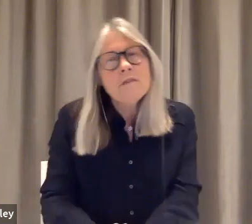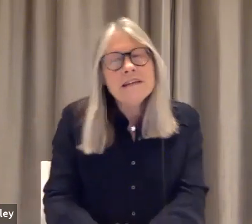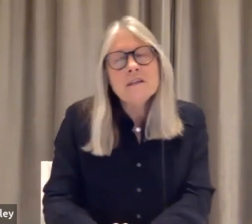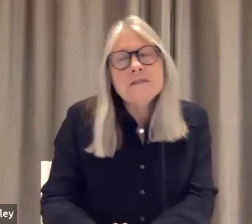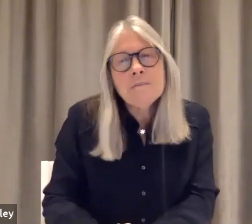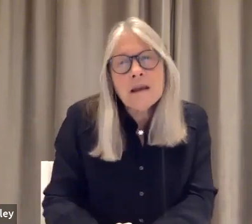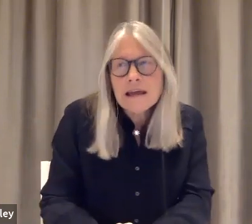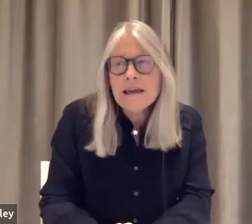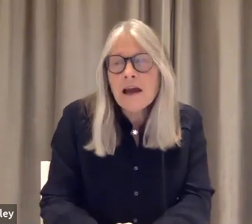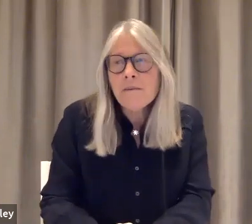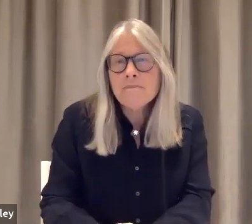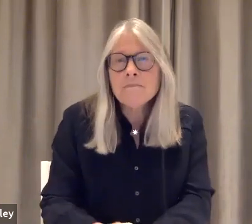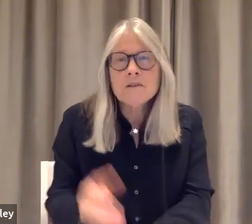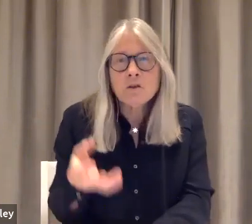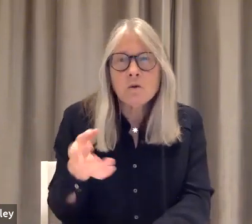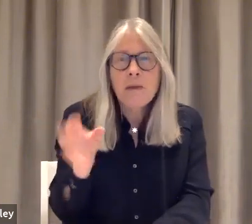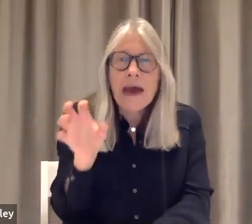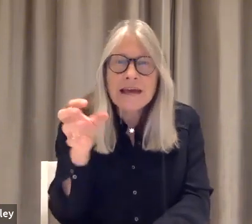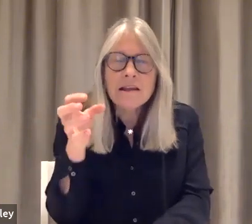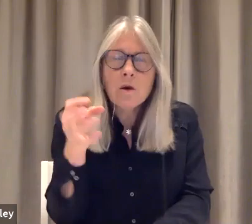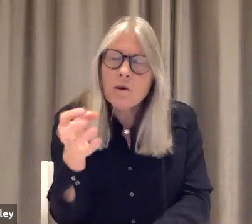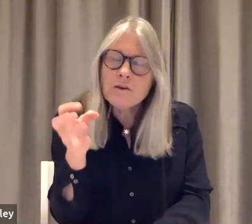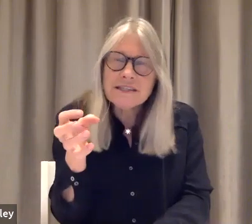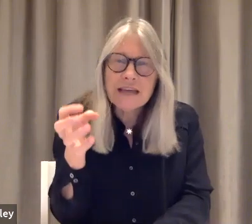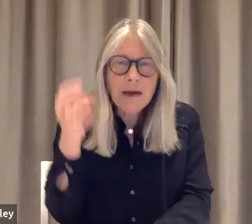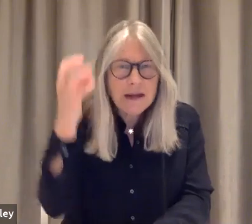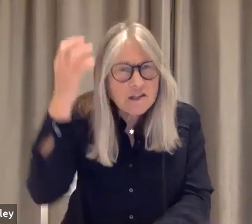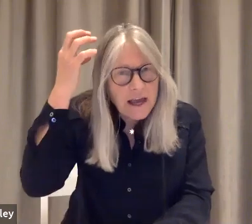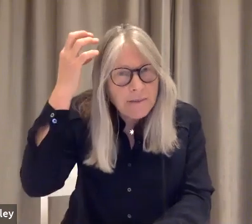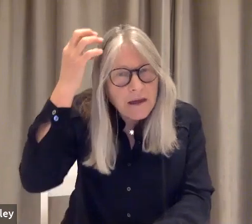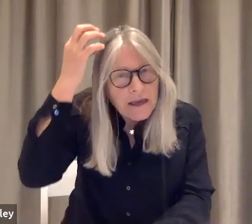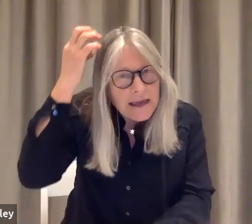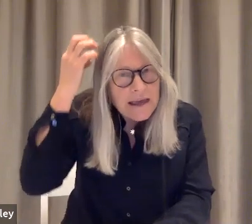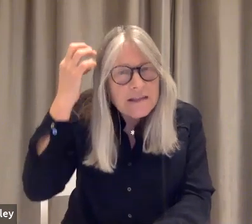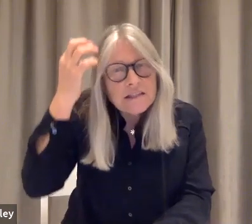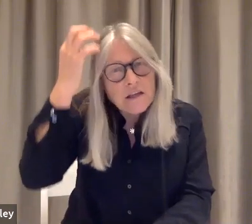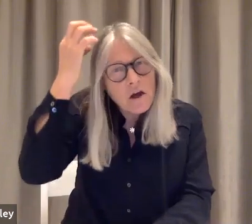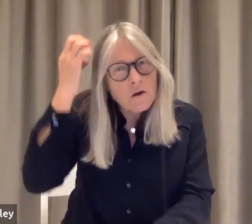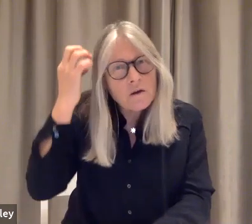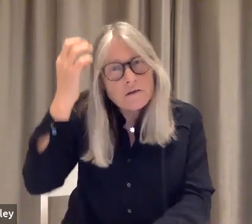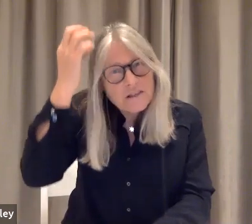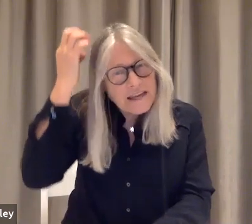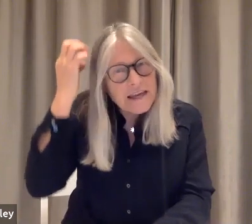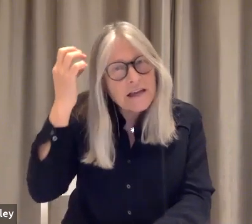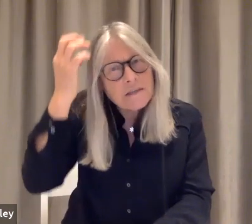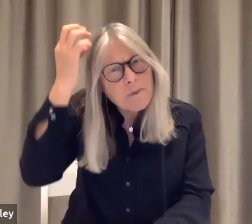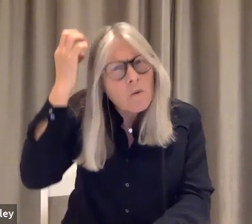so similarly to pain, we use this same hand shape in a circle just here, to be